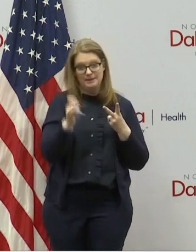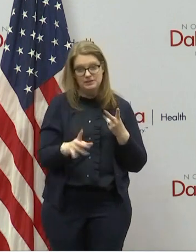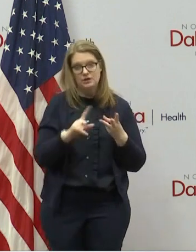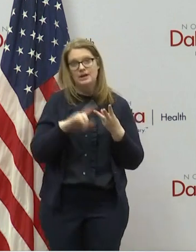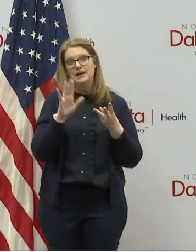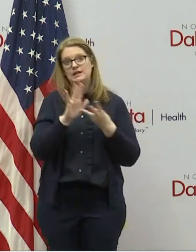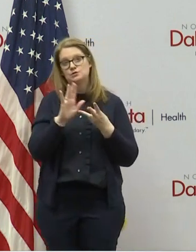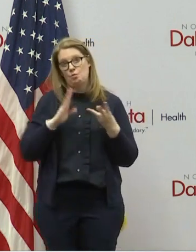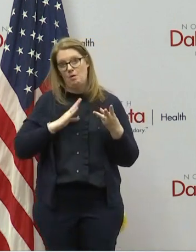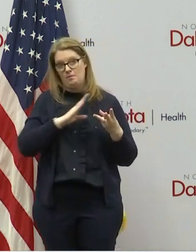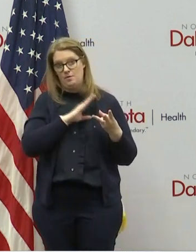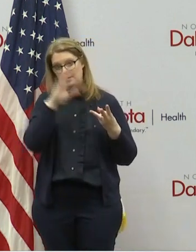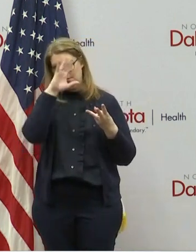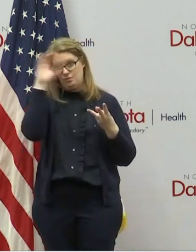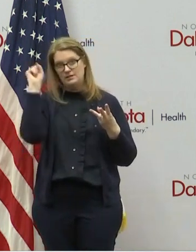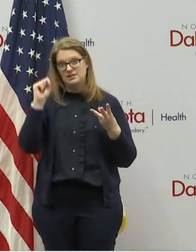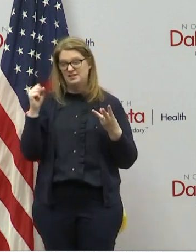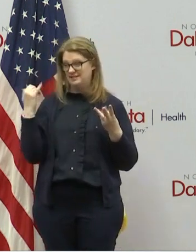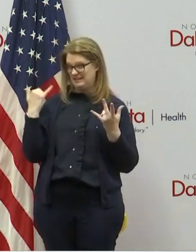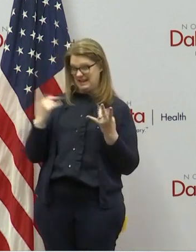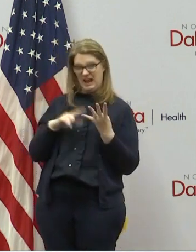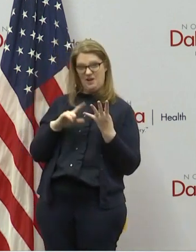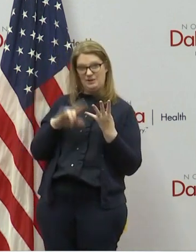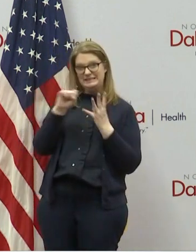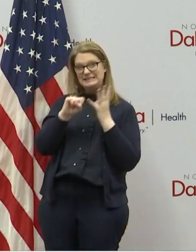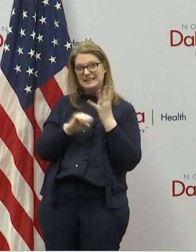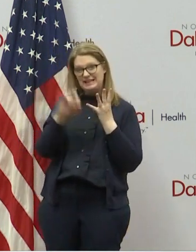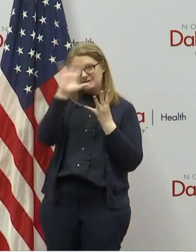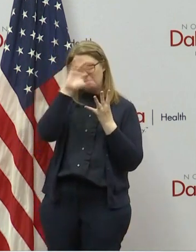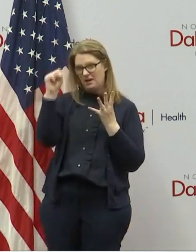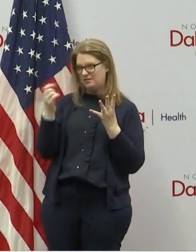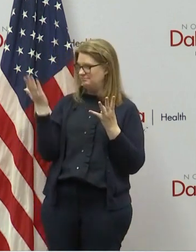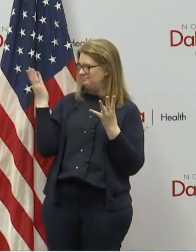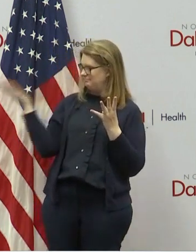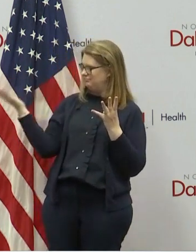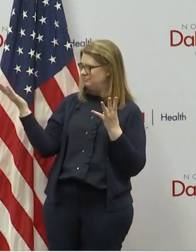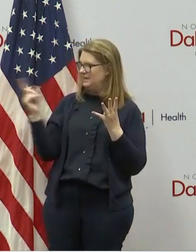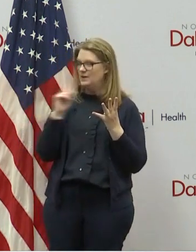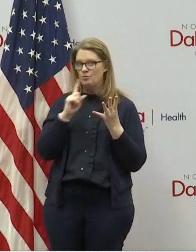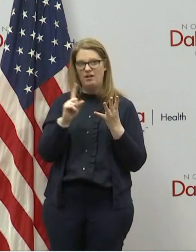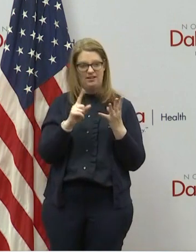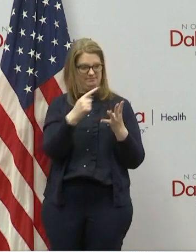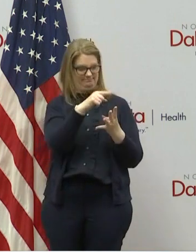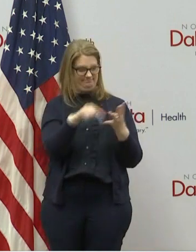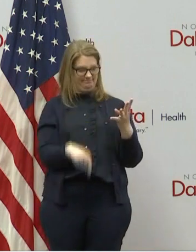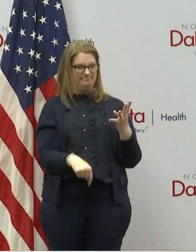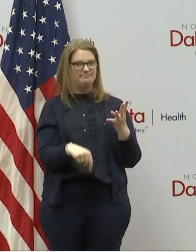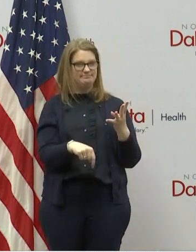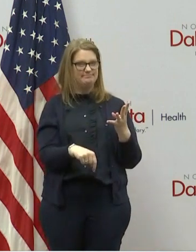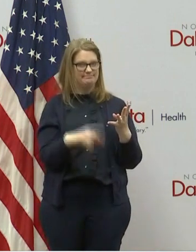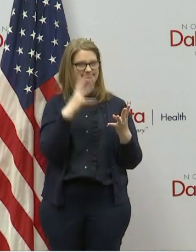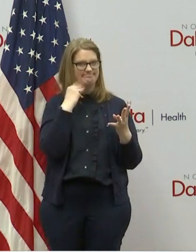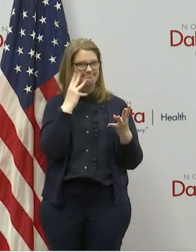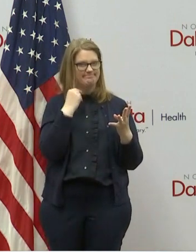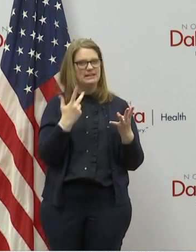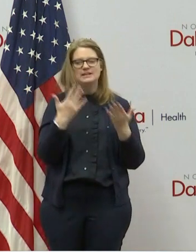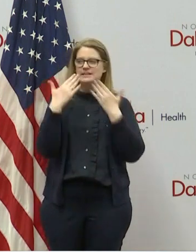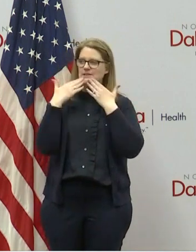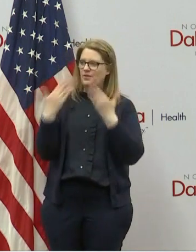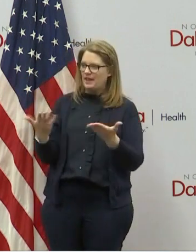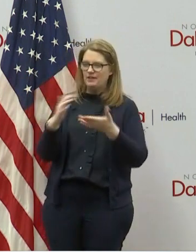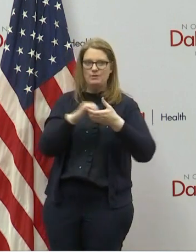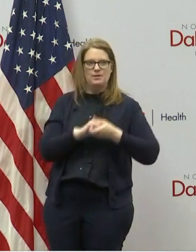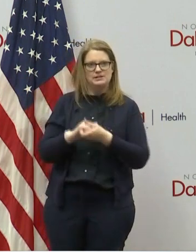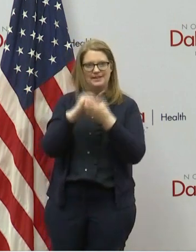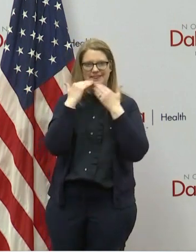board president. Few in the nation get to have an elected leader with that kind of background. But thank you, Superintendent Basler, for the partnership.